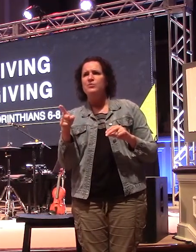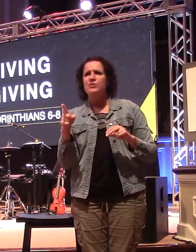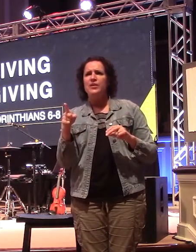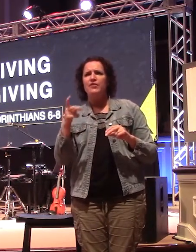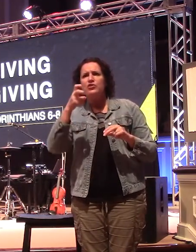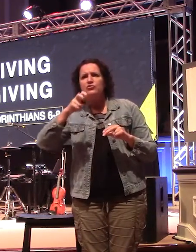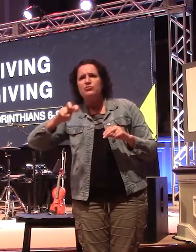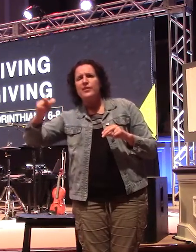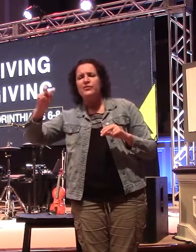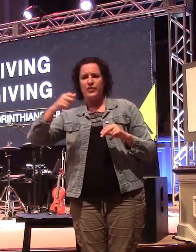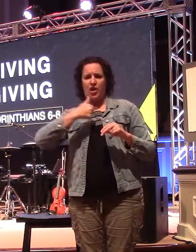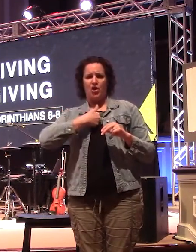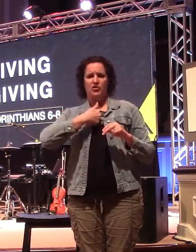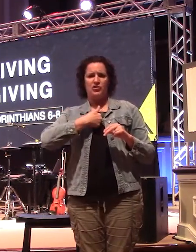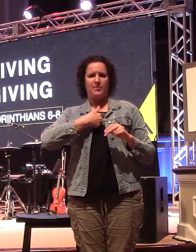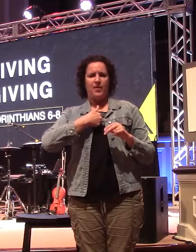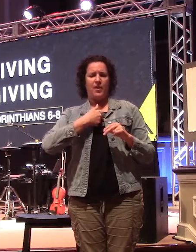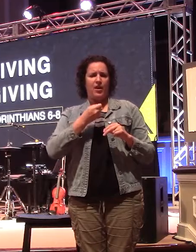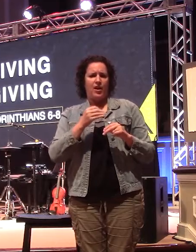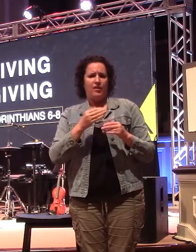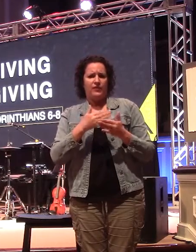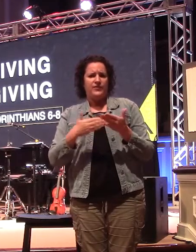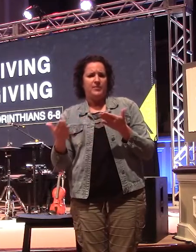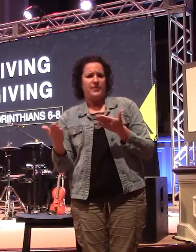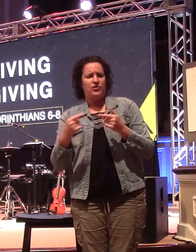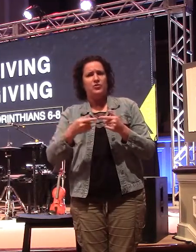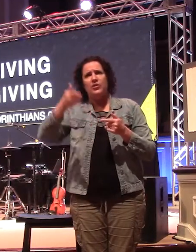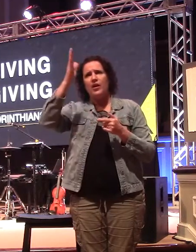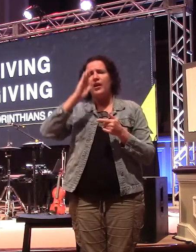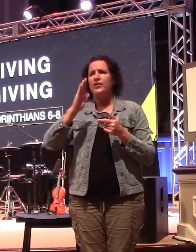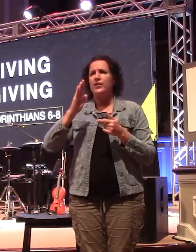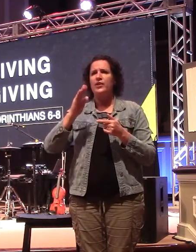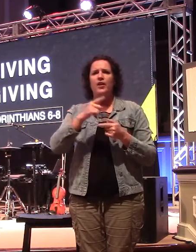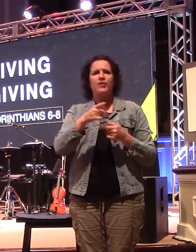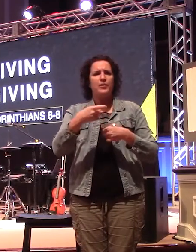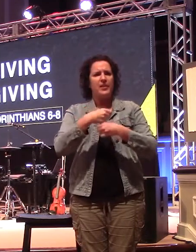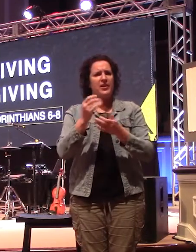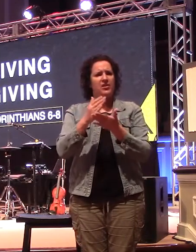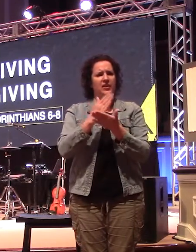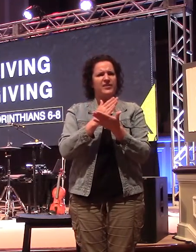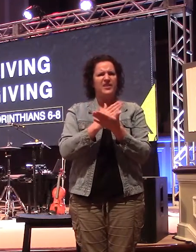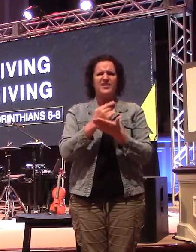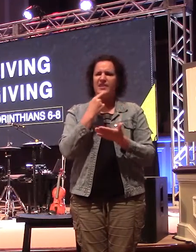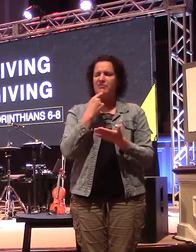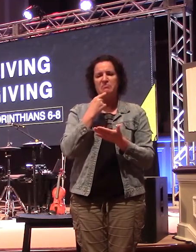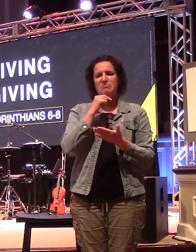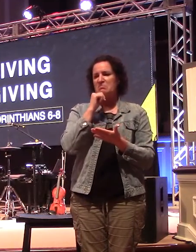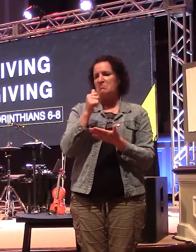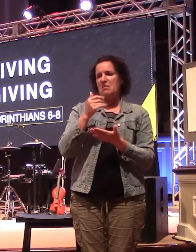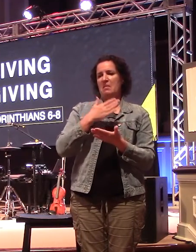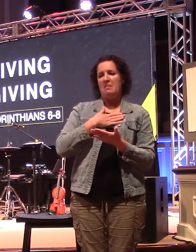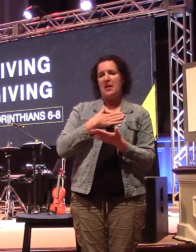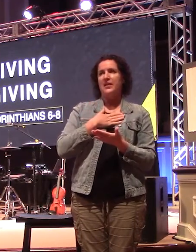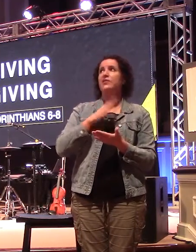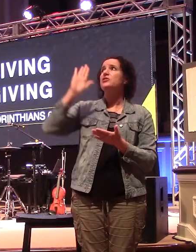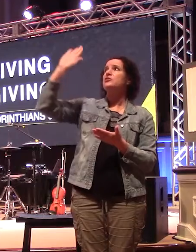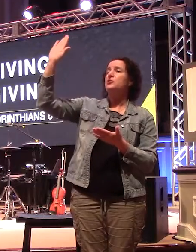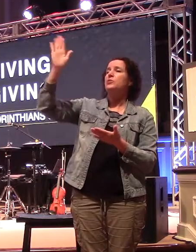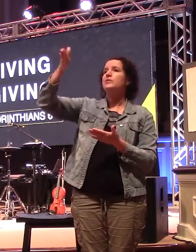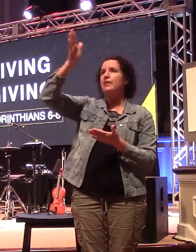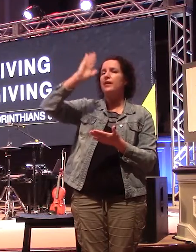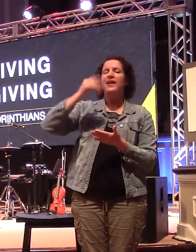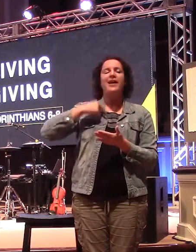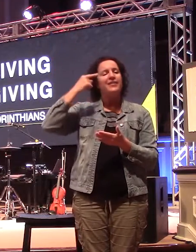of everything you have to God? You ever made a list and just said, God, I want you to know, this is not mine. This is yours. I